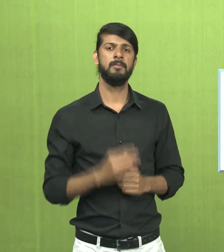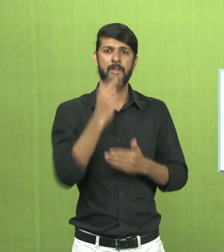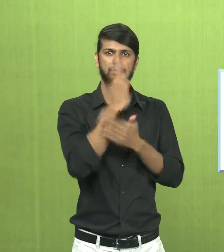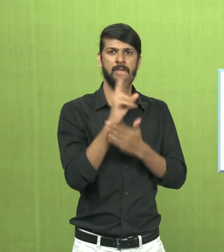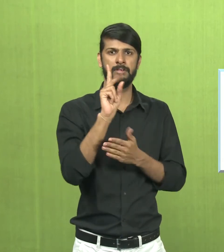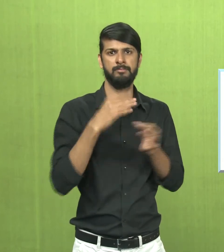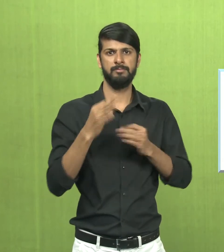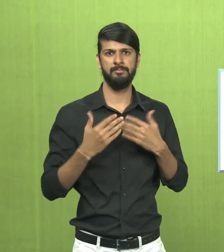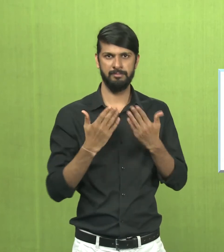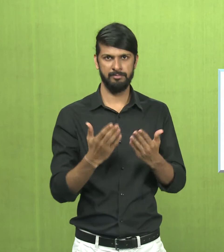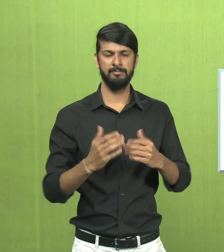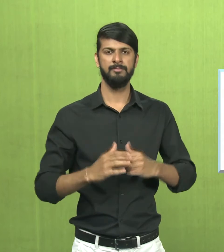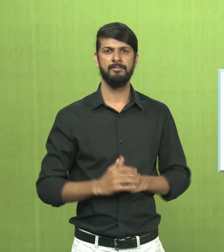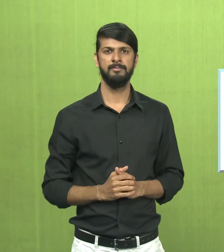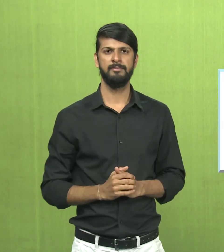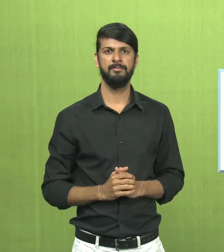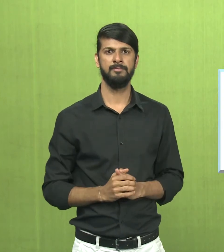Now, we learn about the second painting.